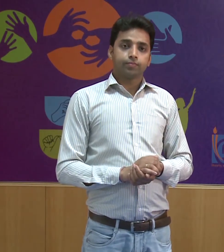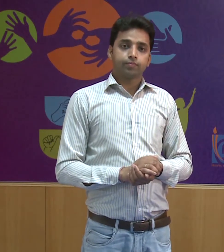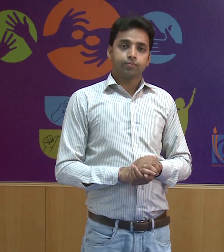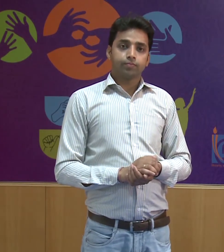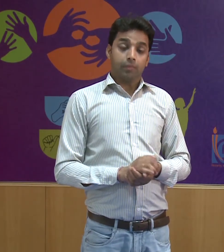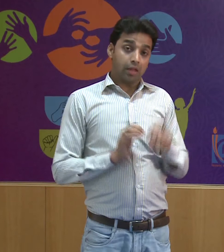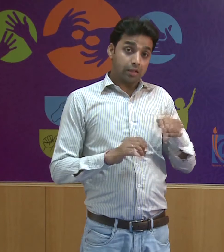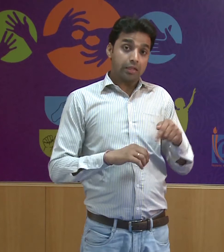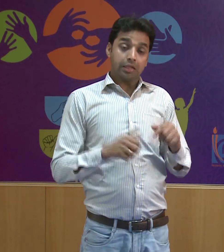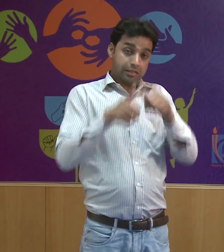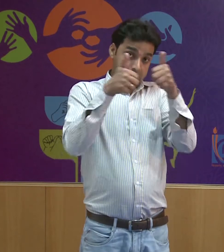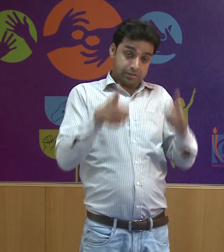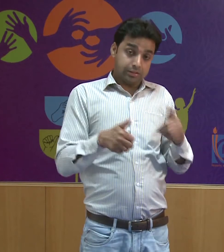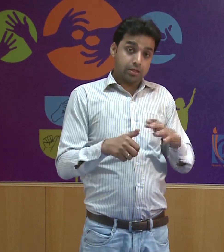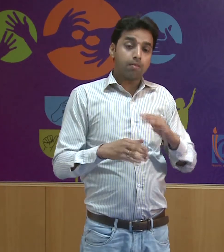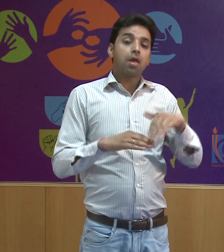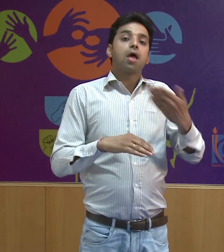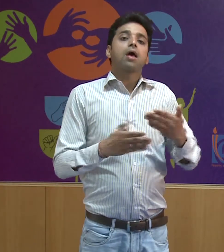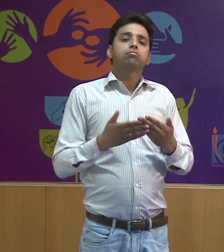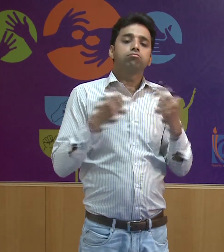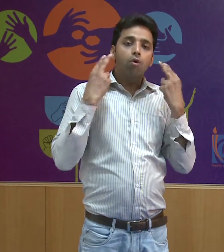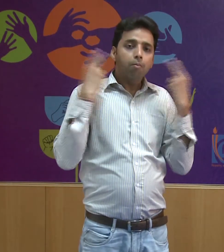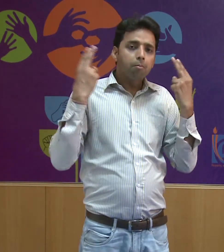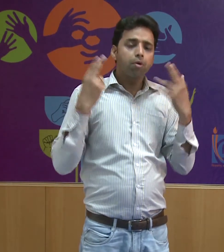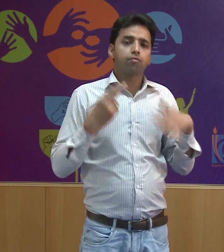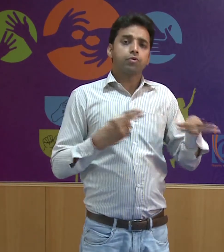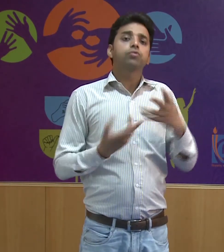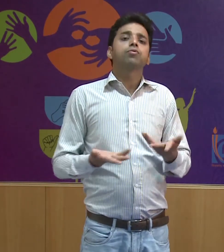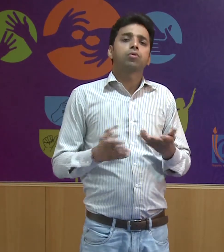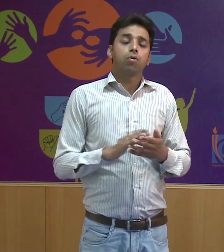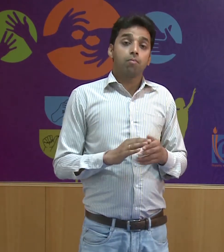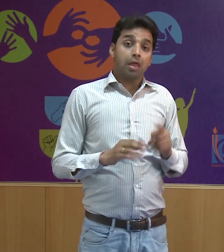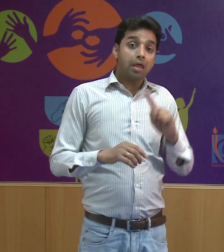This system has become very popular because of its flexibility.